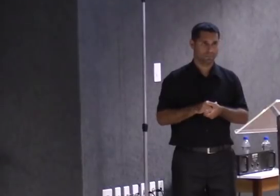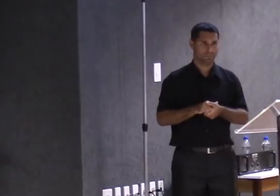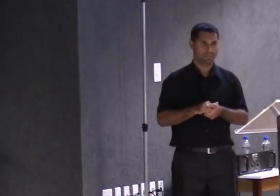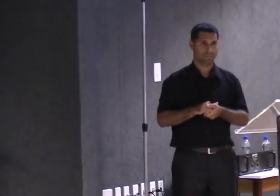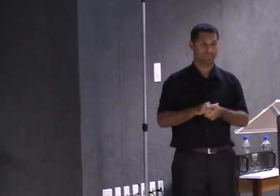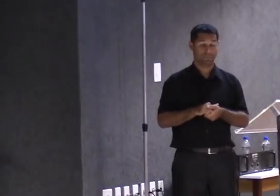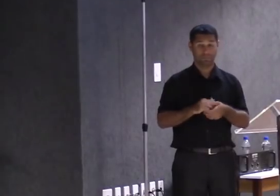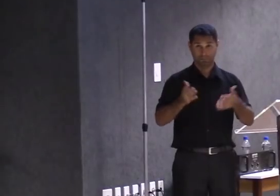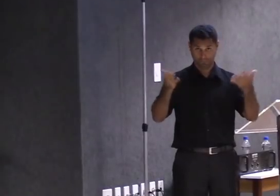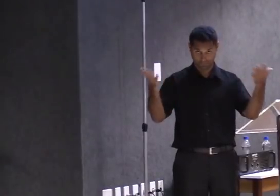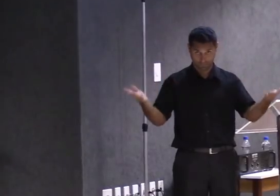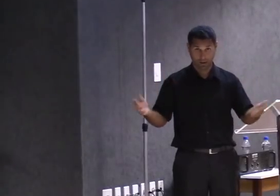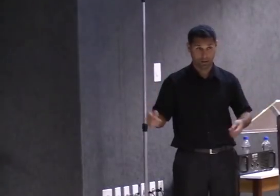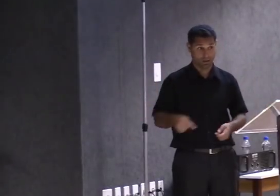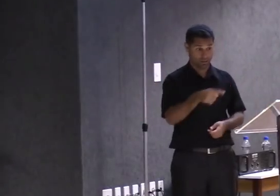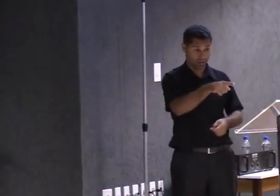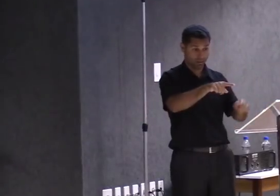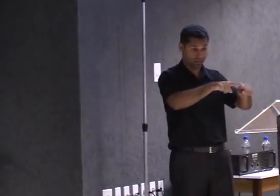further. Então